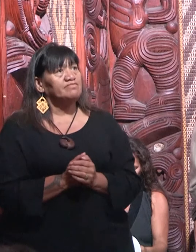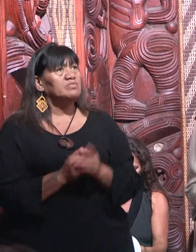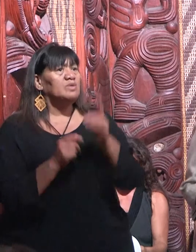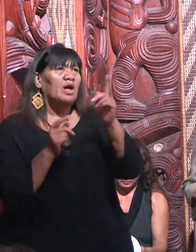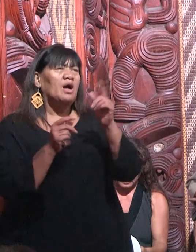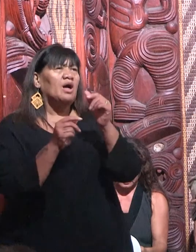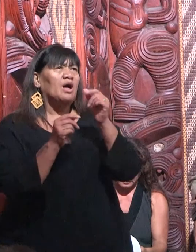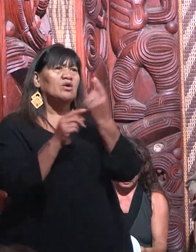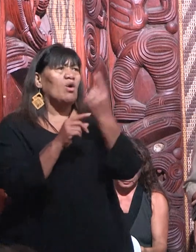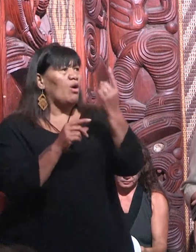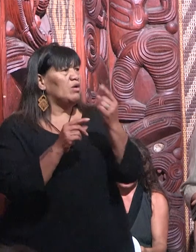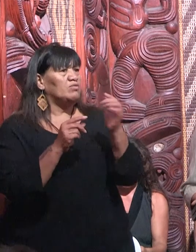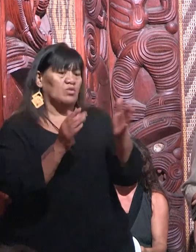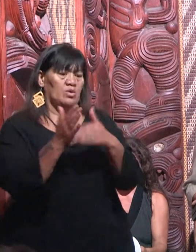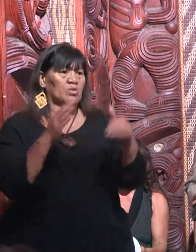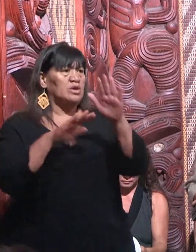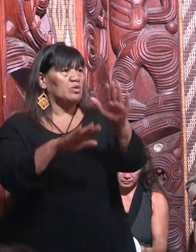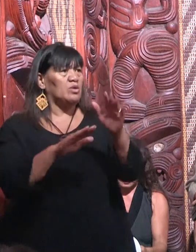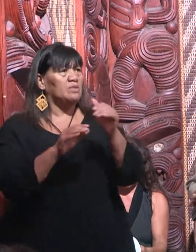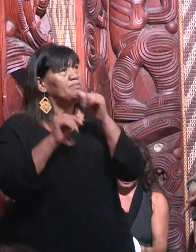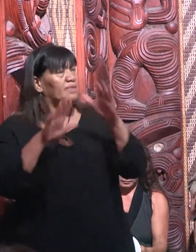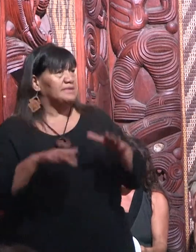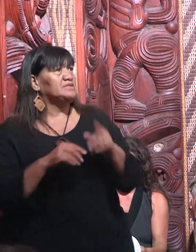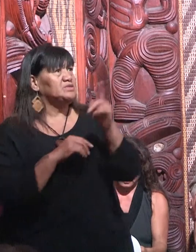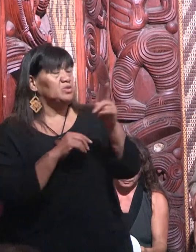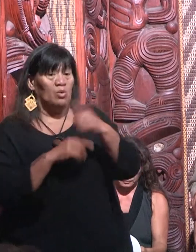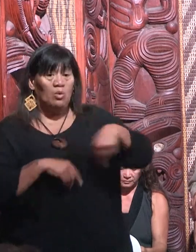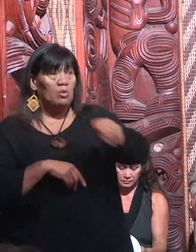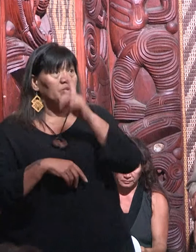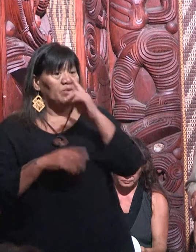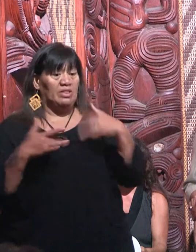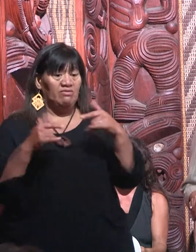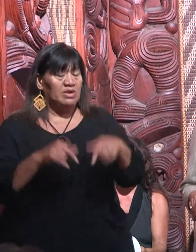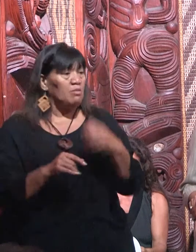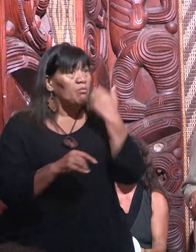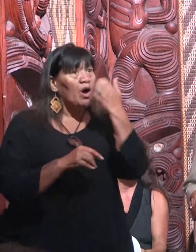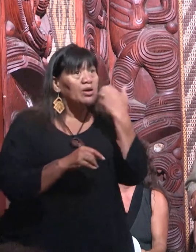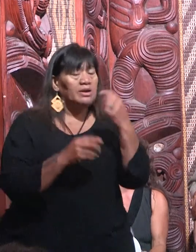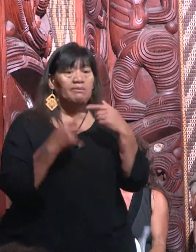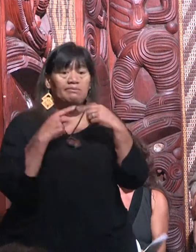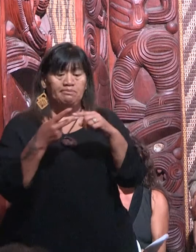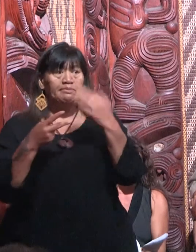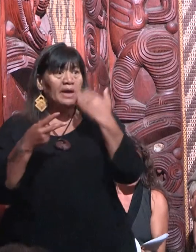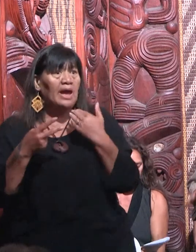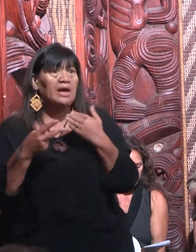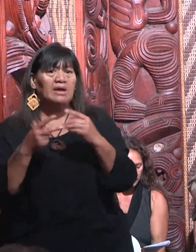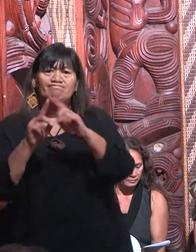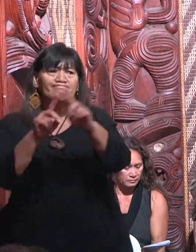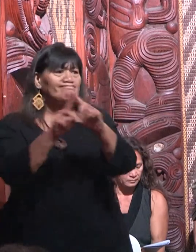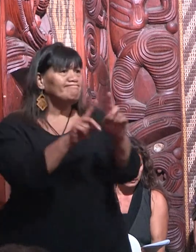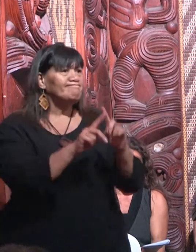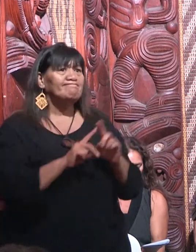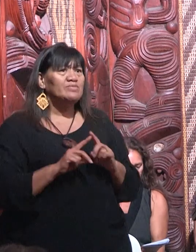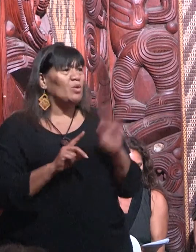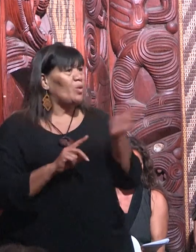Blessed are you, God of Aotearoa, and all the peoples who live here, Māori, Pākehā, and everyone